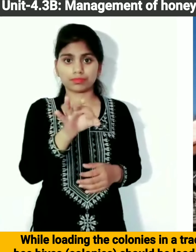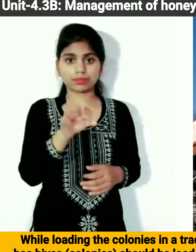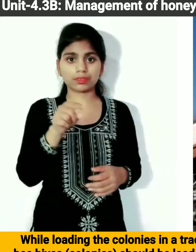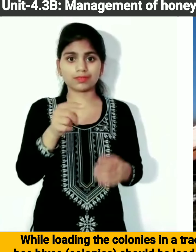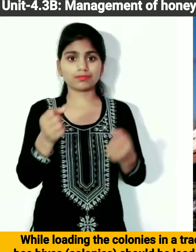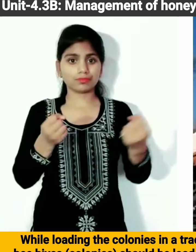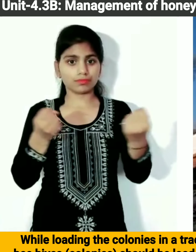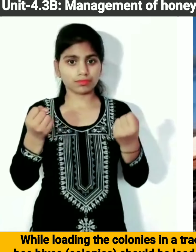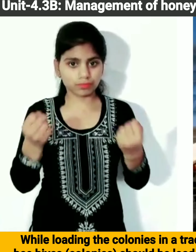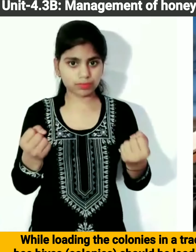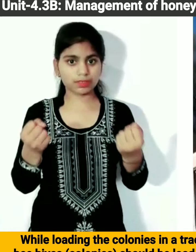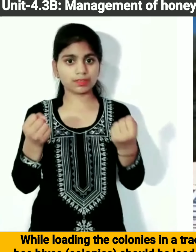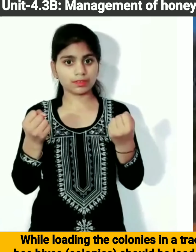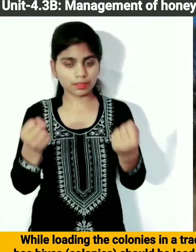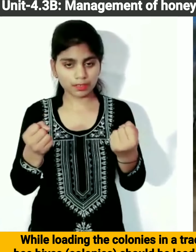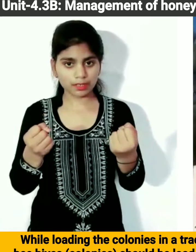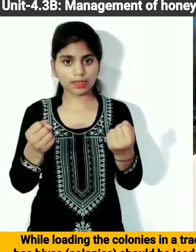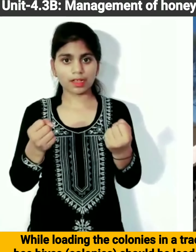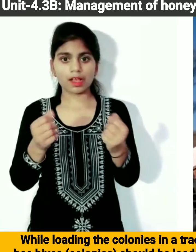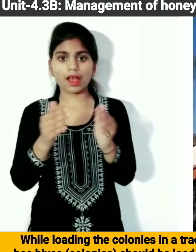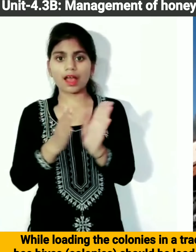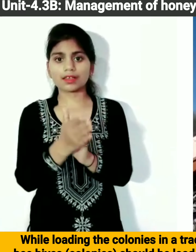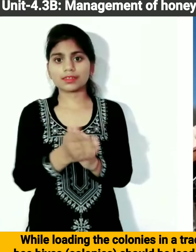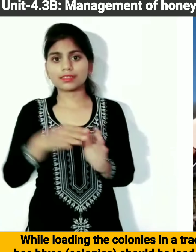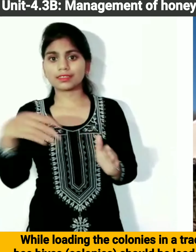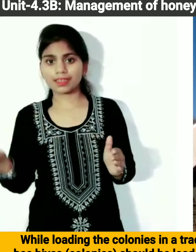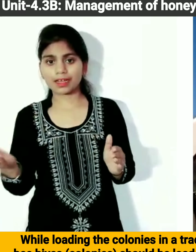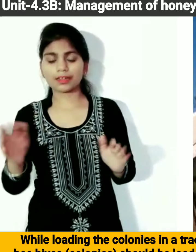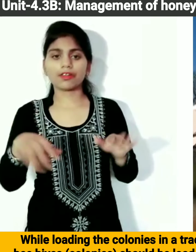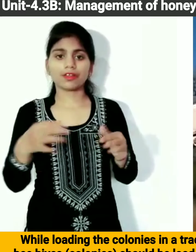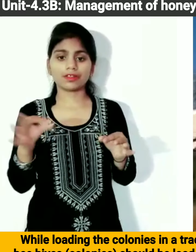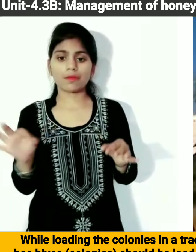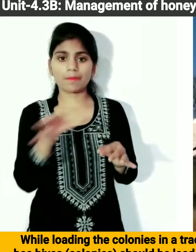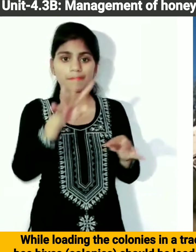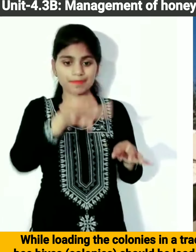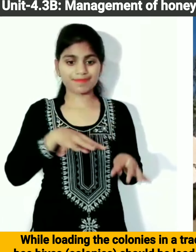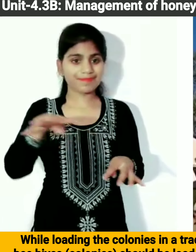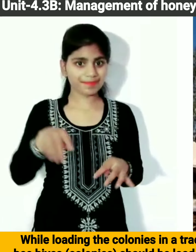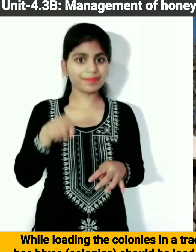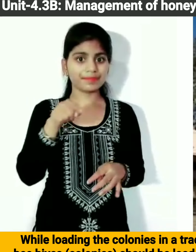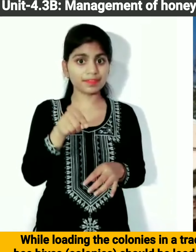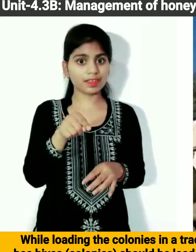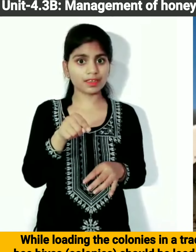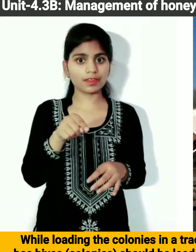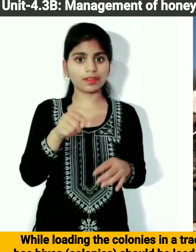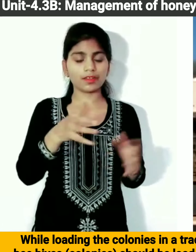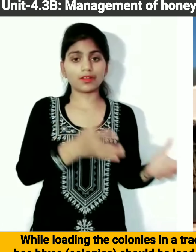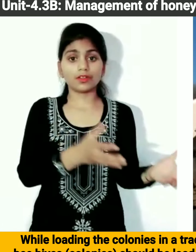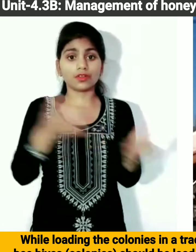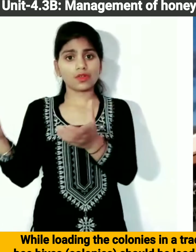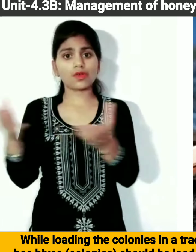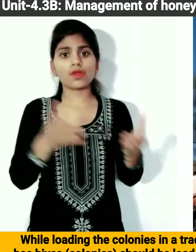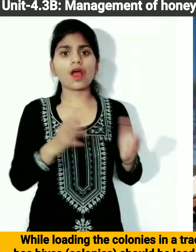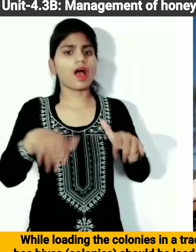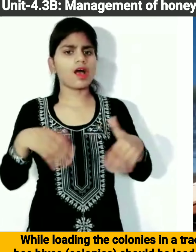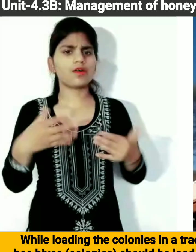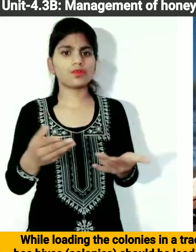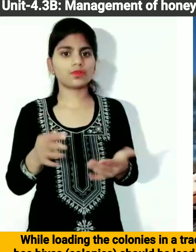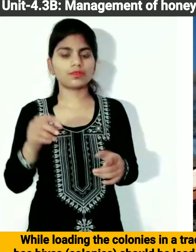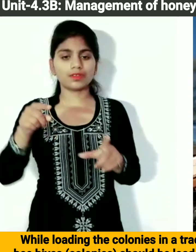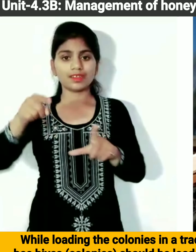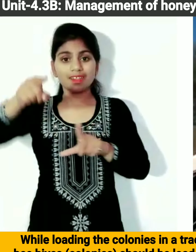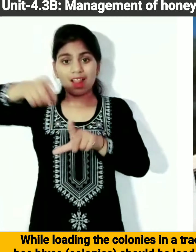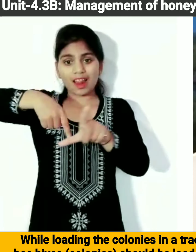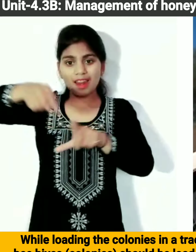sideways, the beehives should be loaded with their length side parallel to the